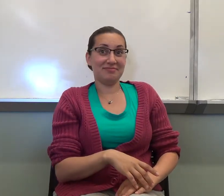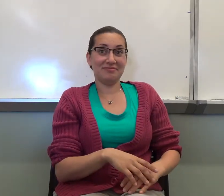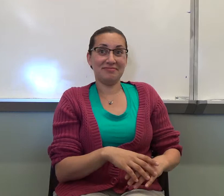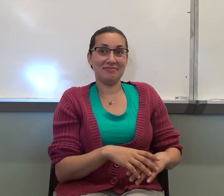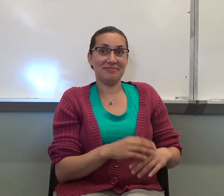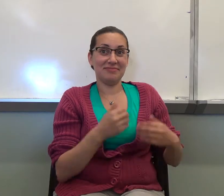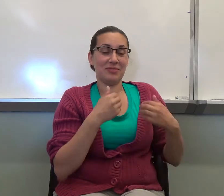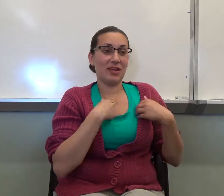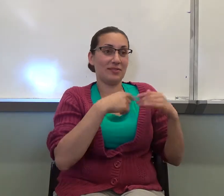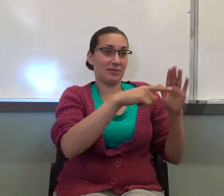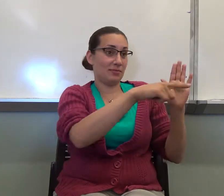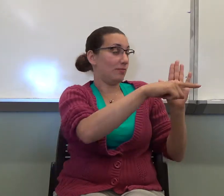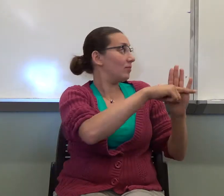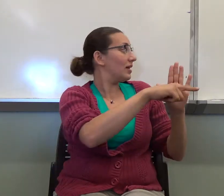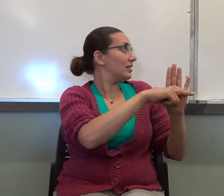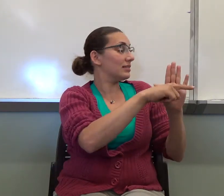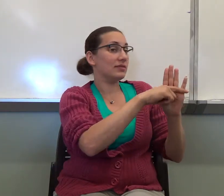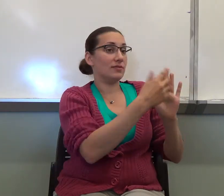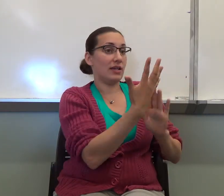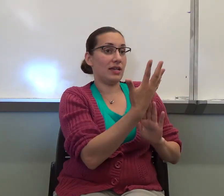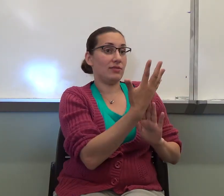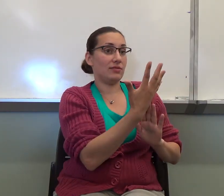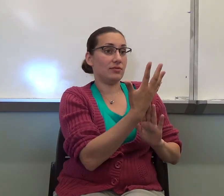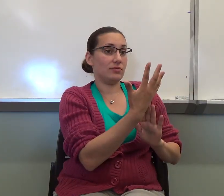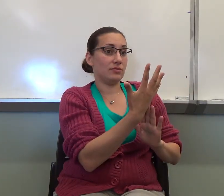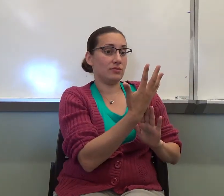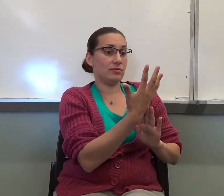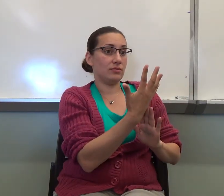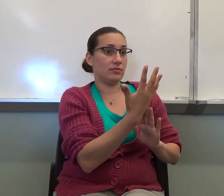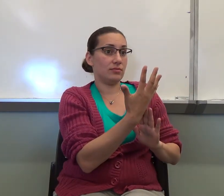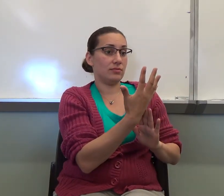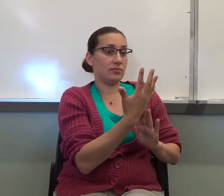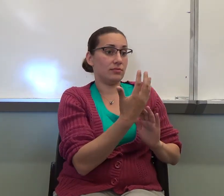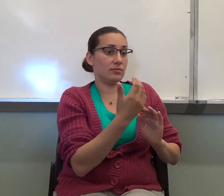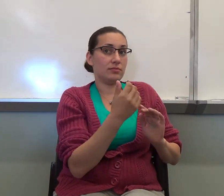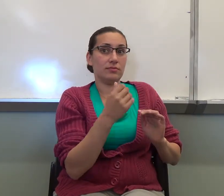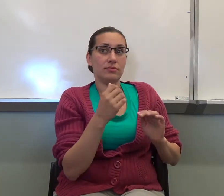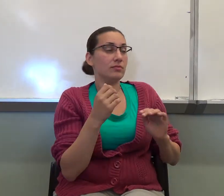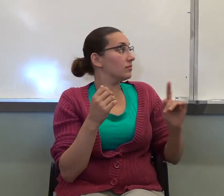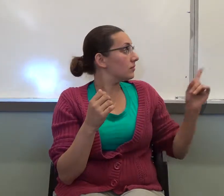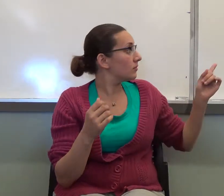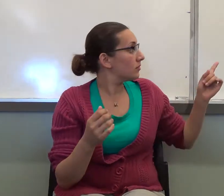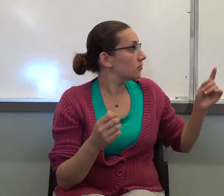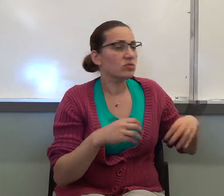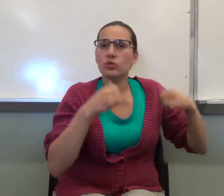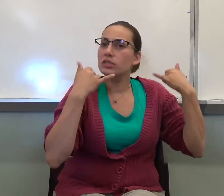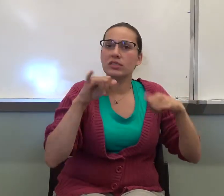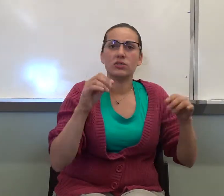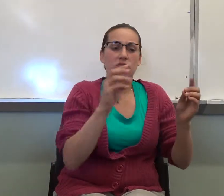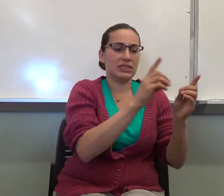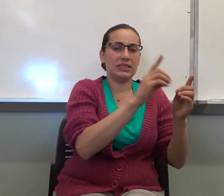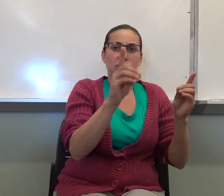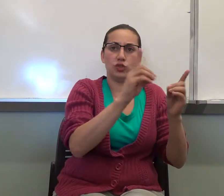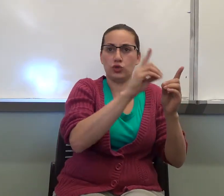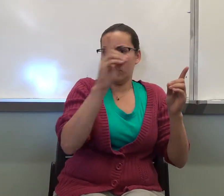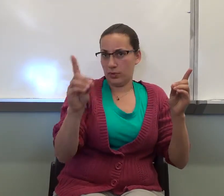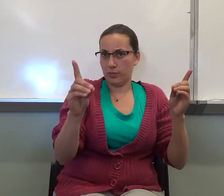by a minus 2 plus x. That's still a distributive law. It's just that the number that's being multiplied is